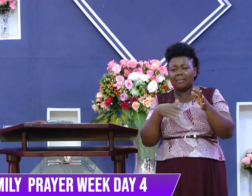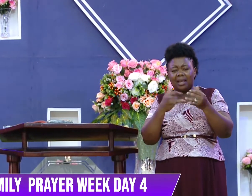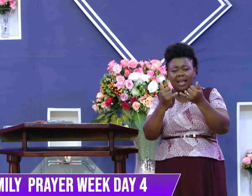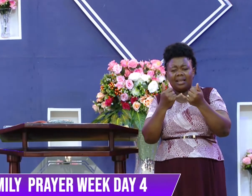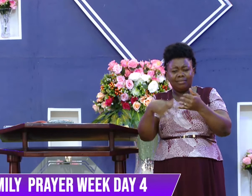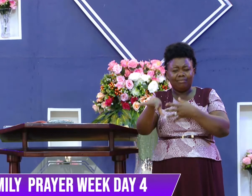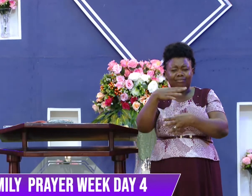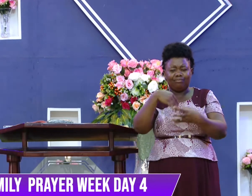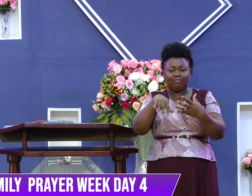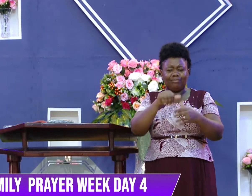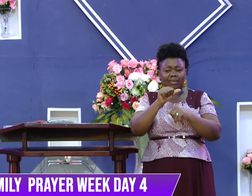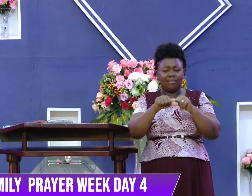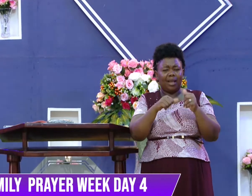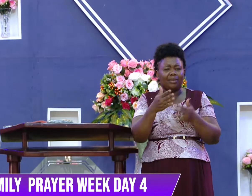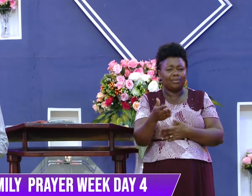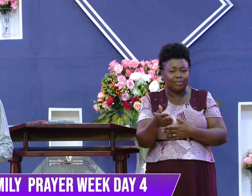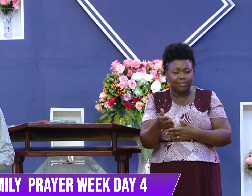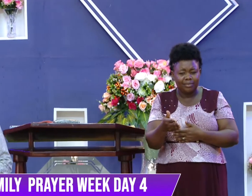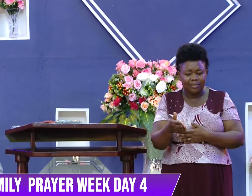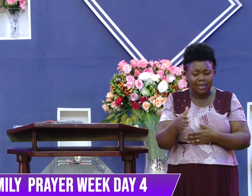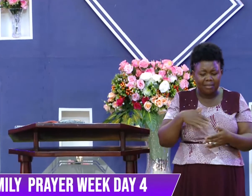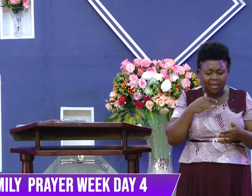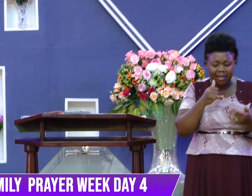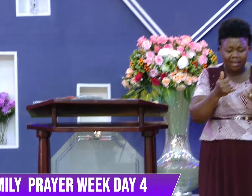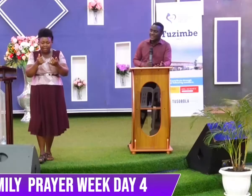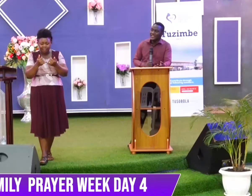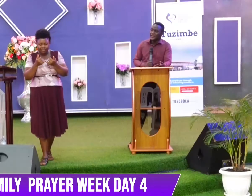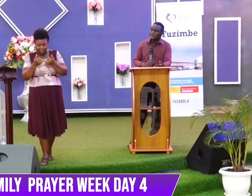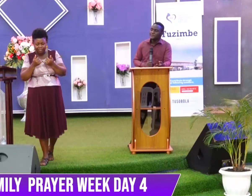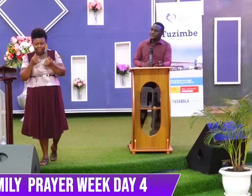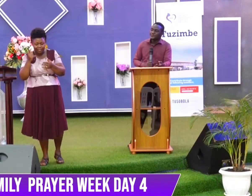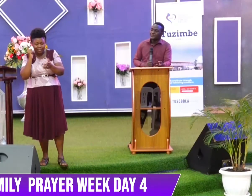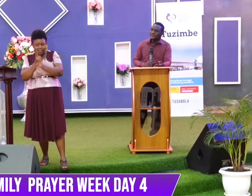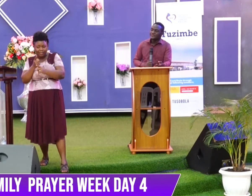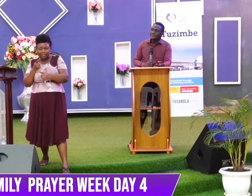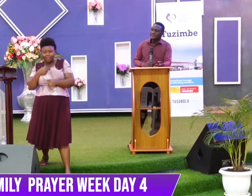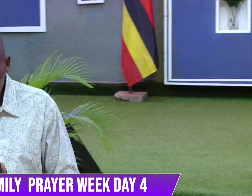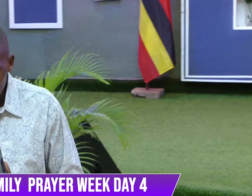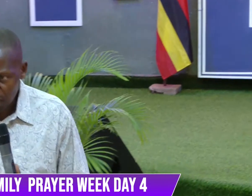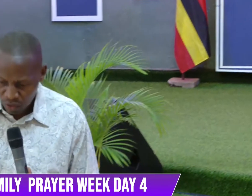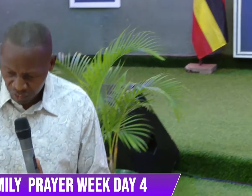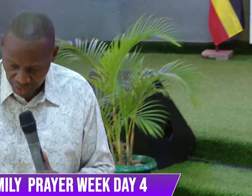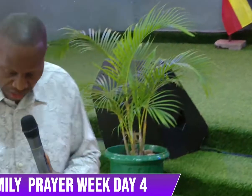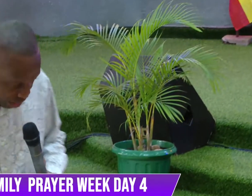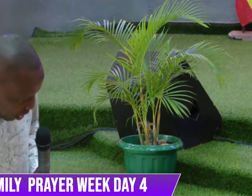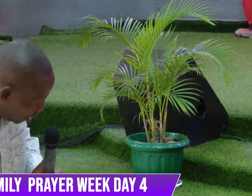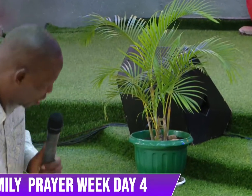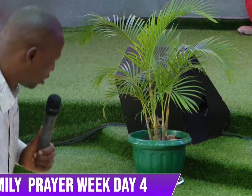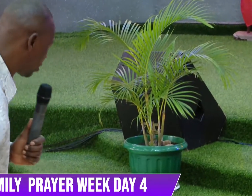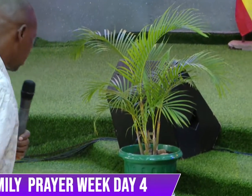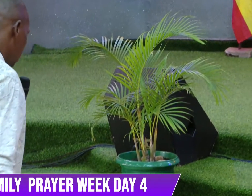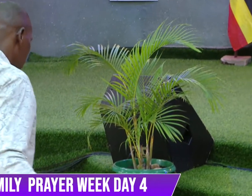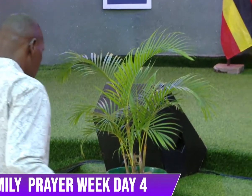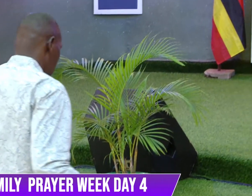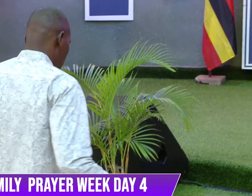Another thing where my wife gave me her time. She found me. I